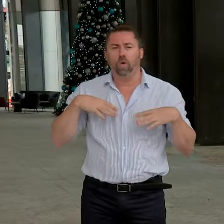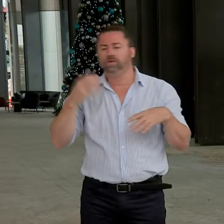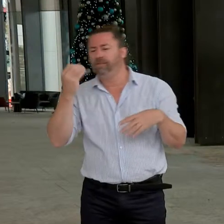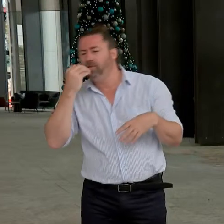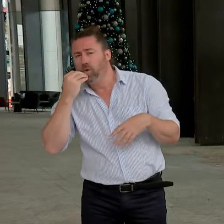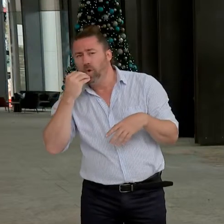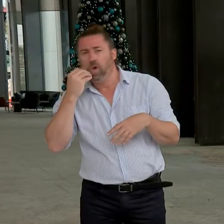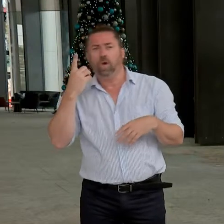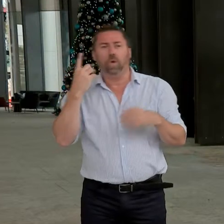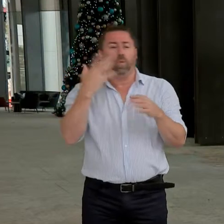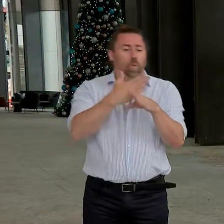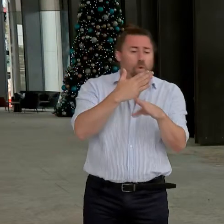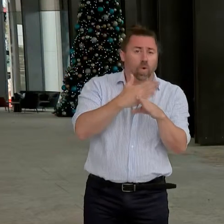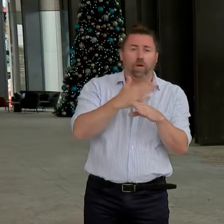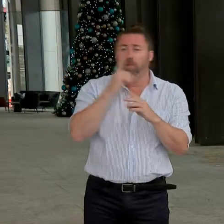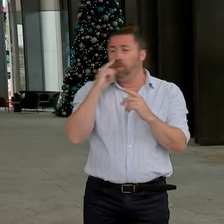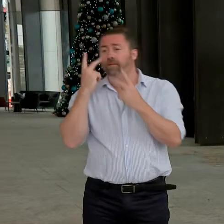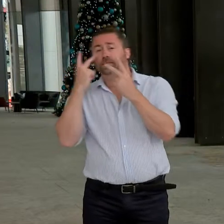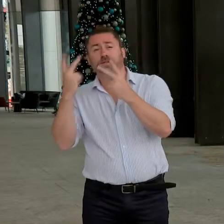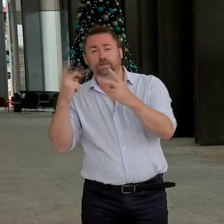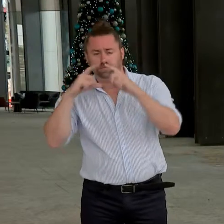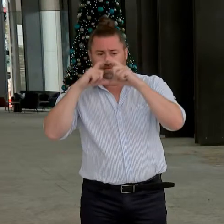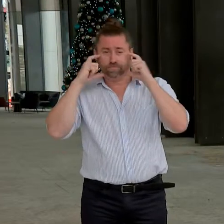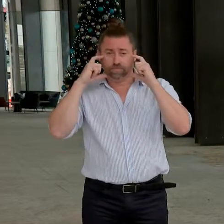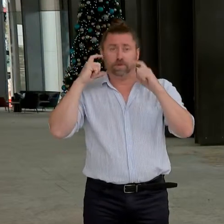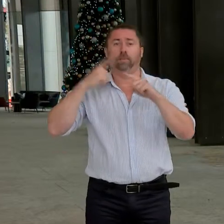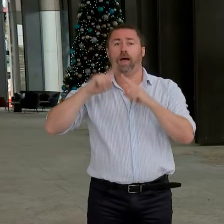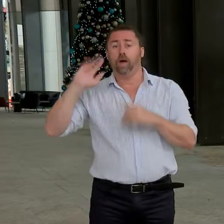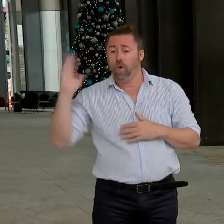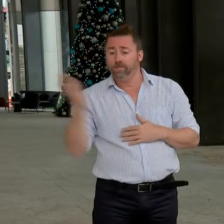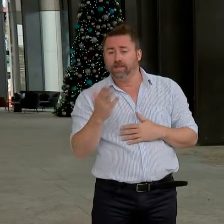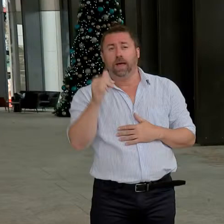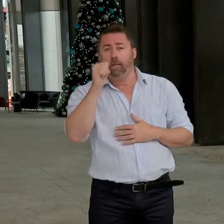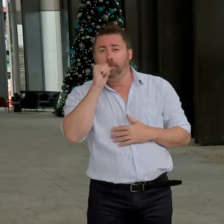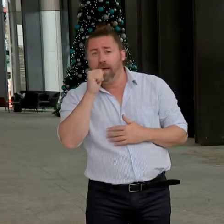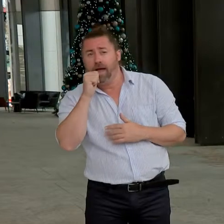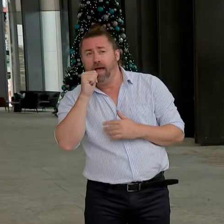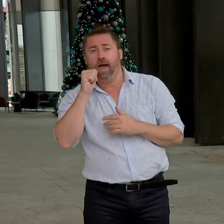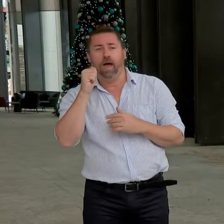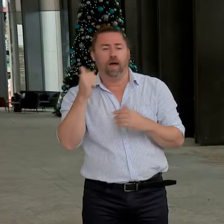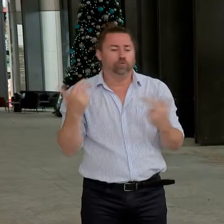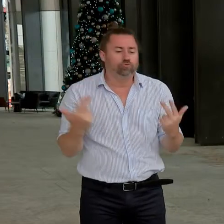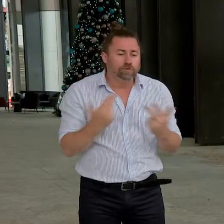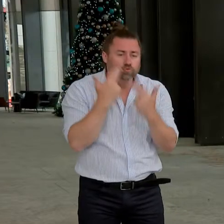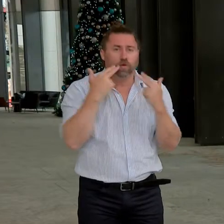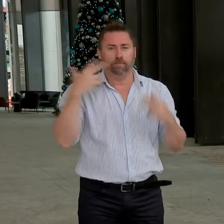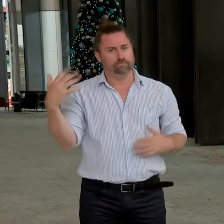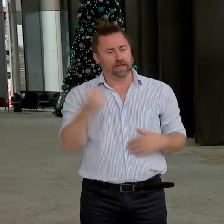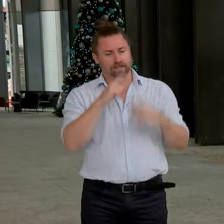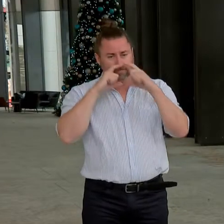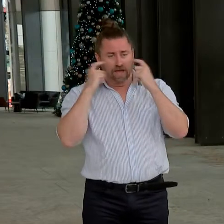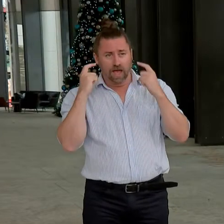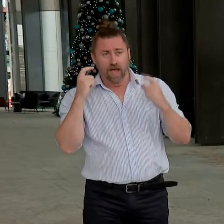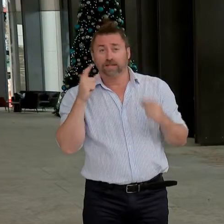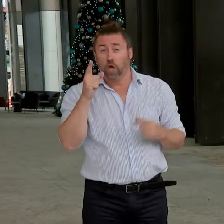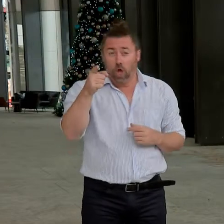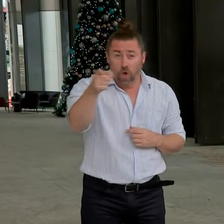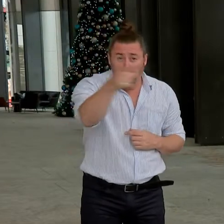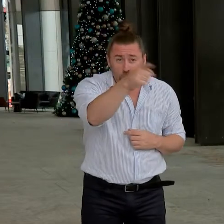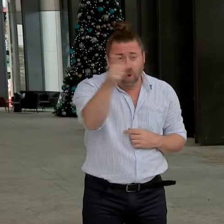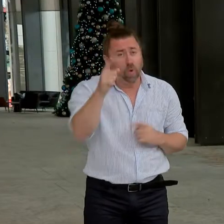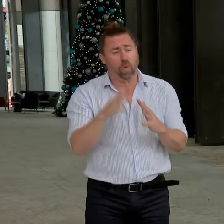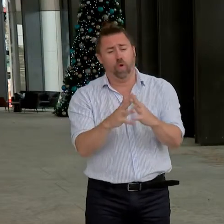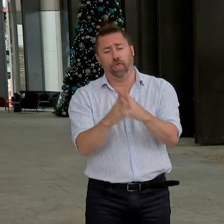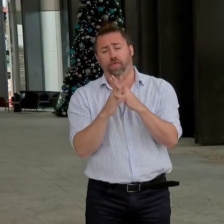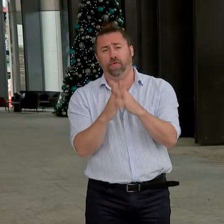but also in hospitality, staff must be wearing those masks, and customers, we strongly recommend anywhere